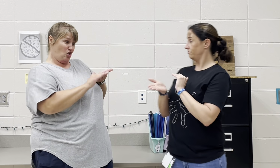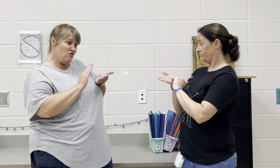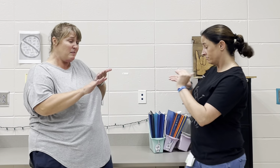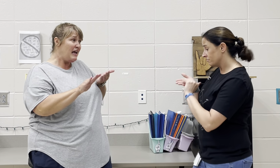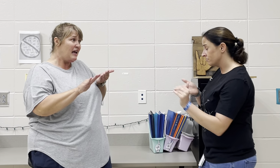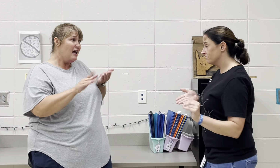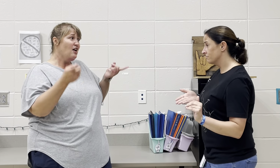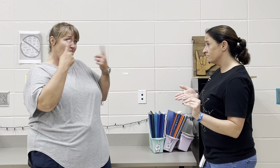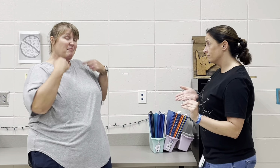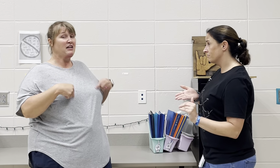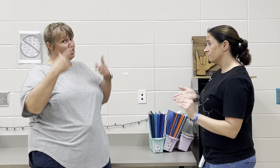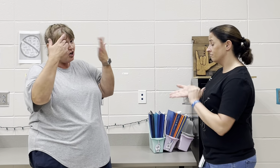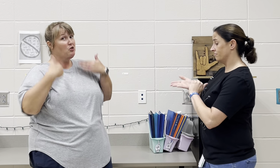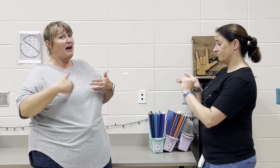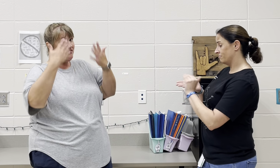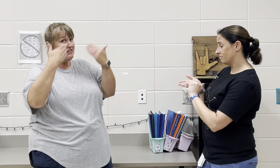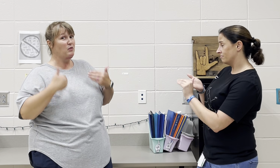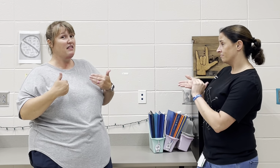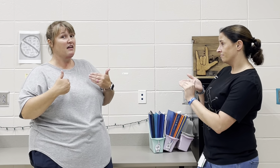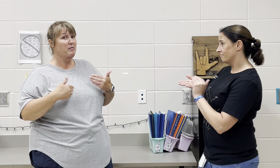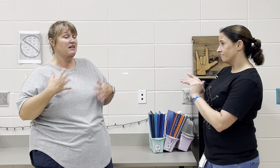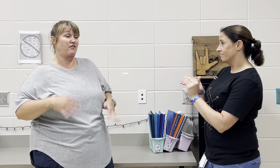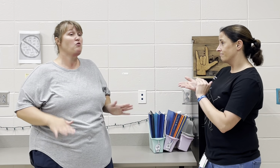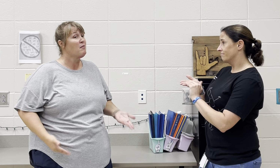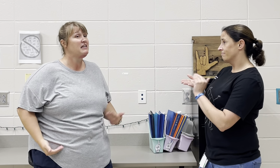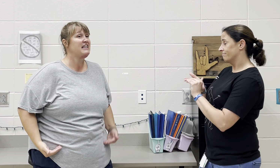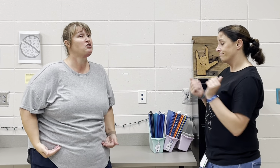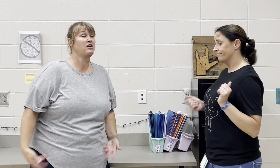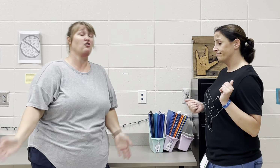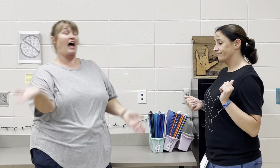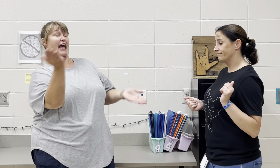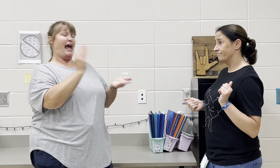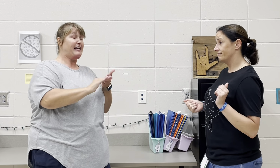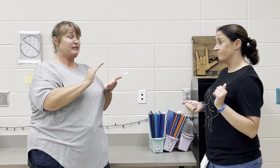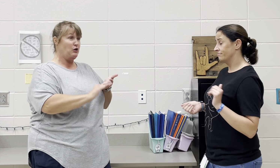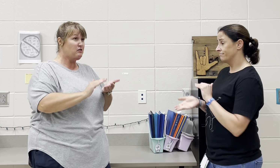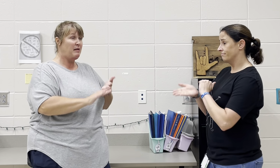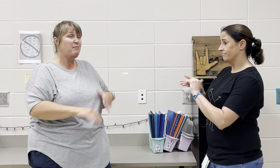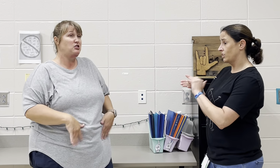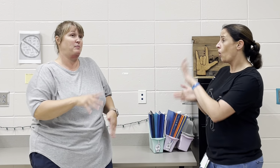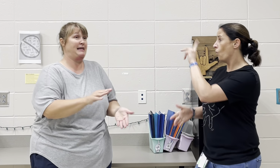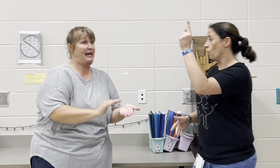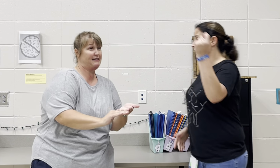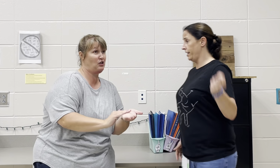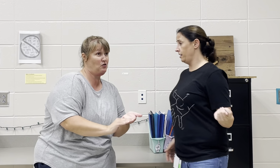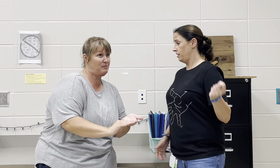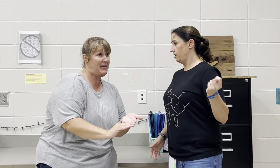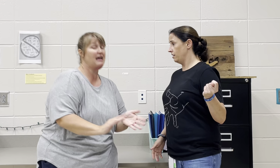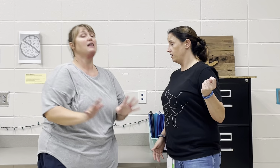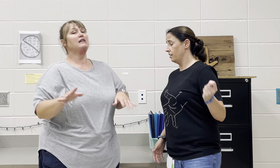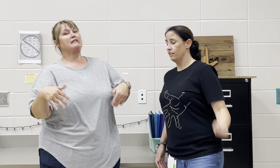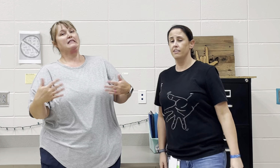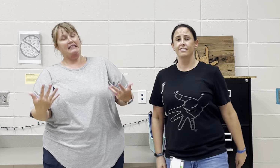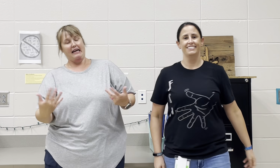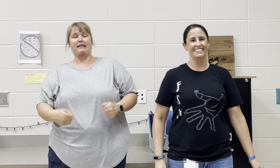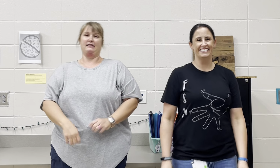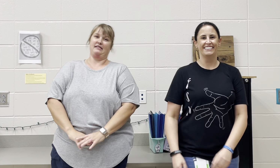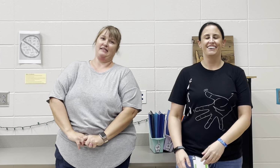excuse me? You gotta make sure you have this with it, because if you come in a teacher and you're like, excuse me, but you mean what? Excuse me? Yeah. All